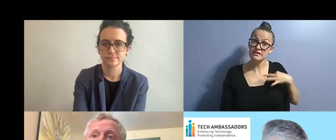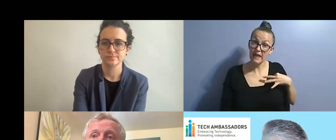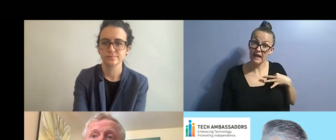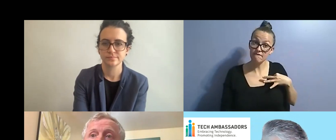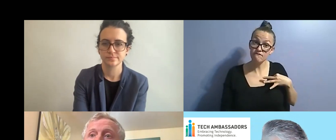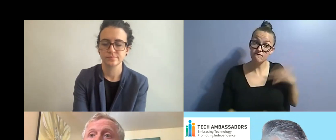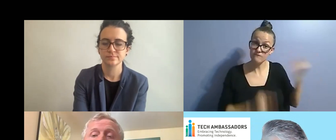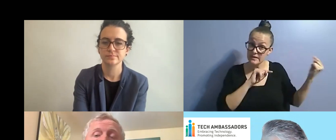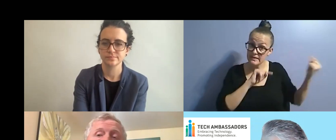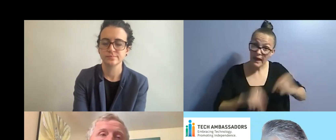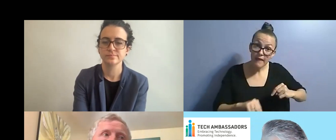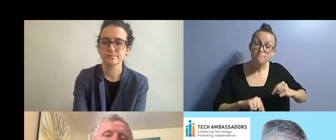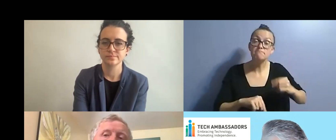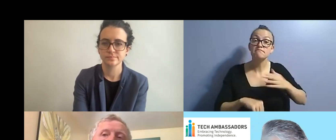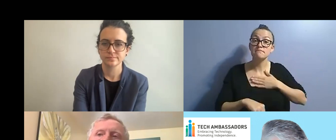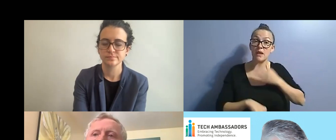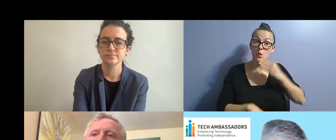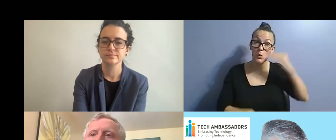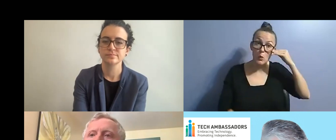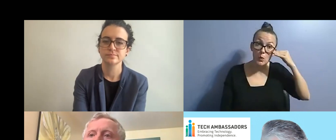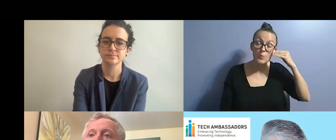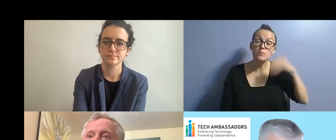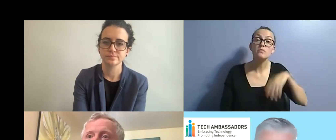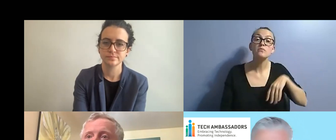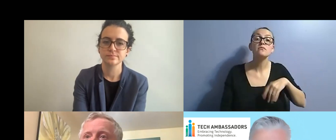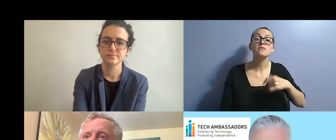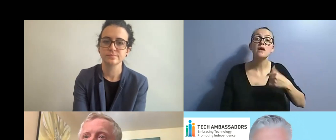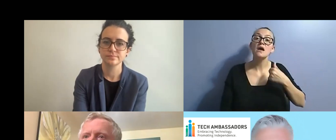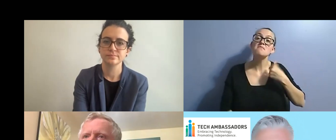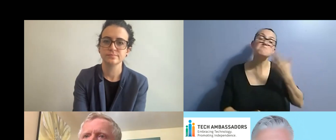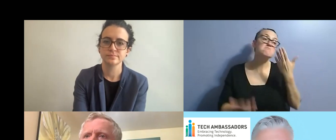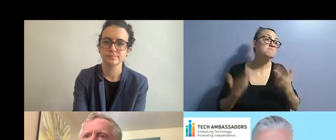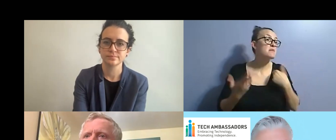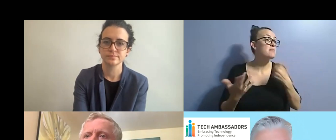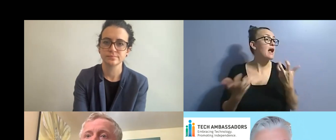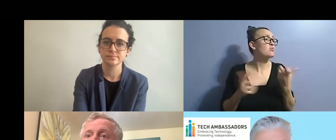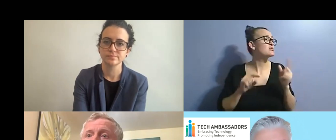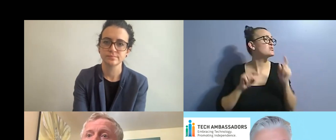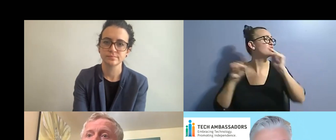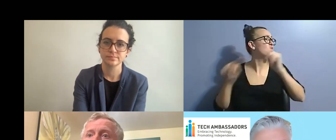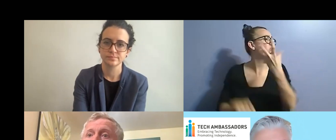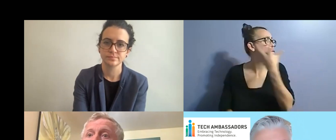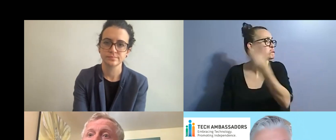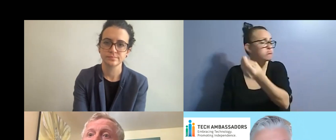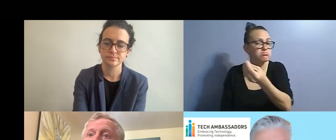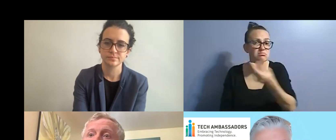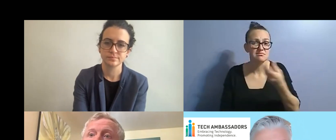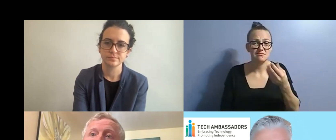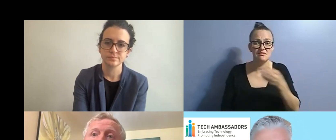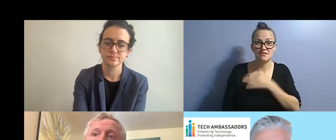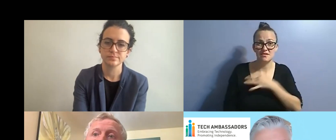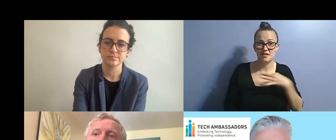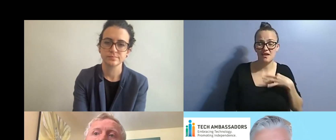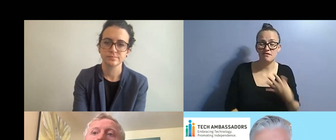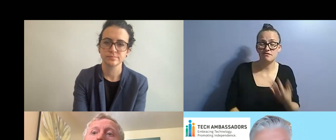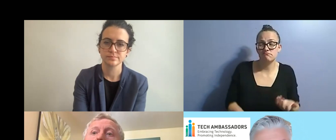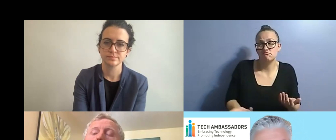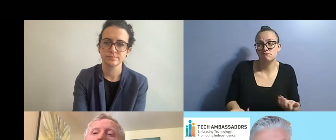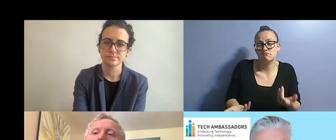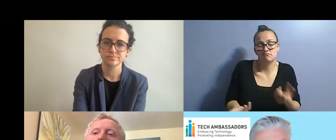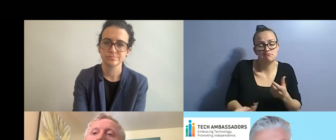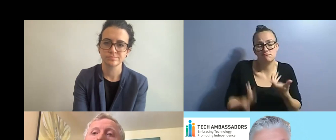come in, sit down, and I wanted to go somewhere, they wasn't feeling up to it, so